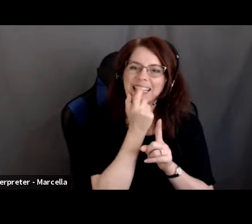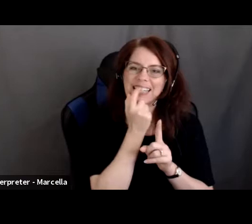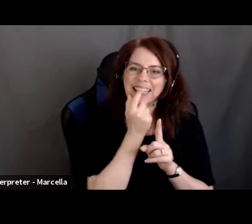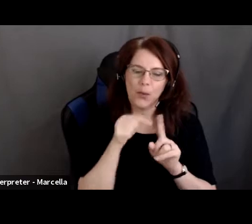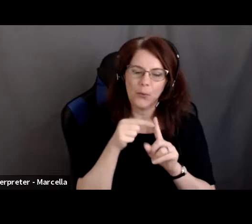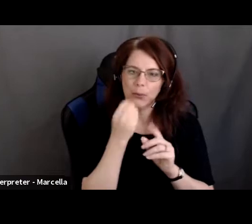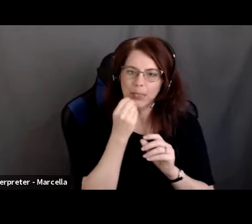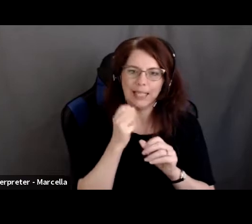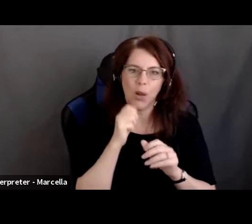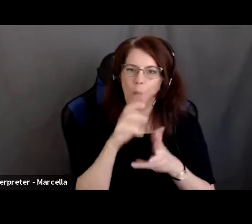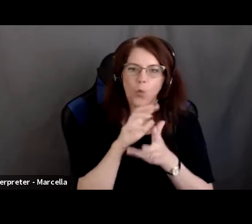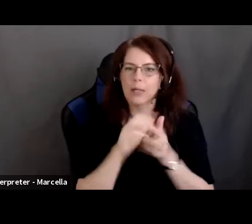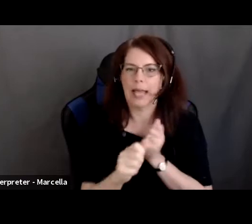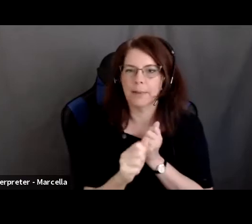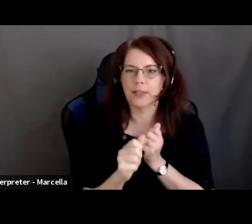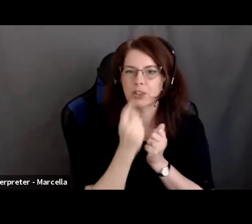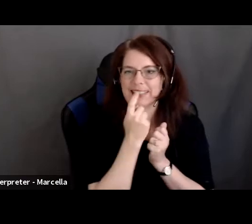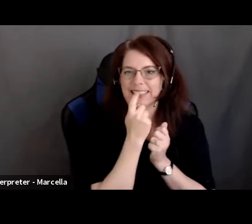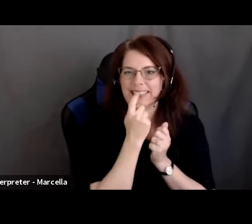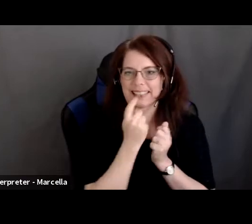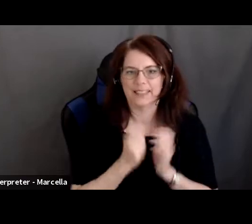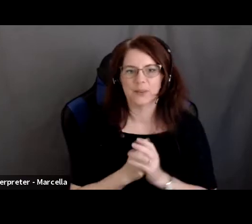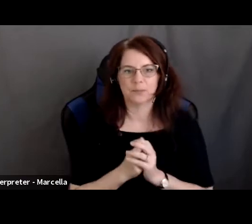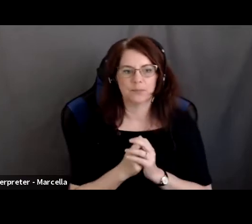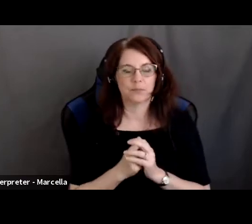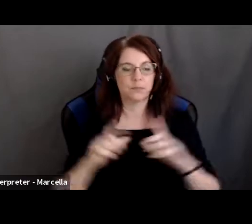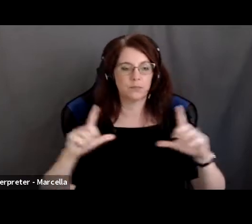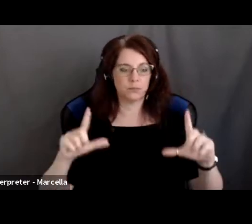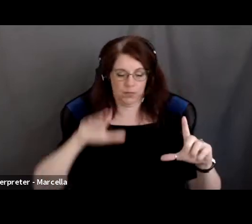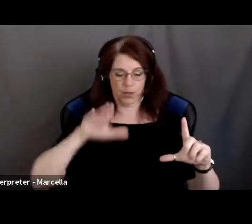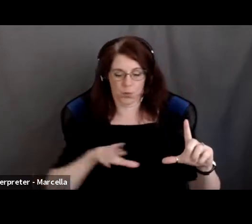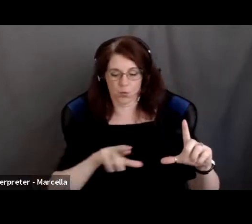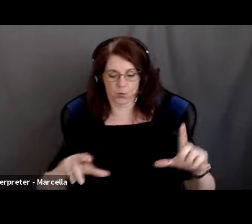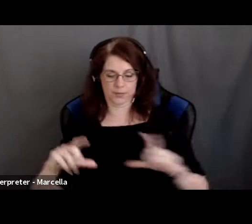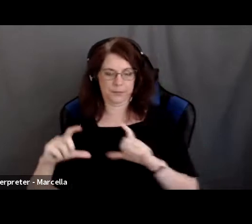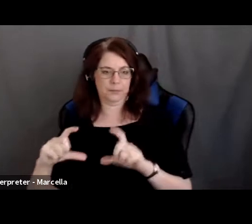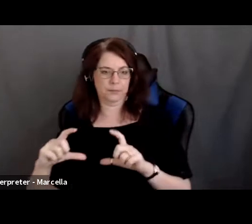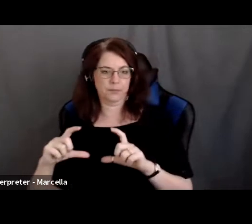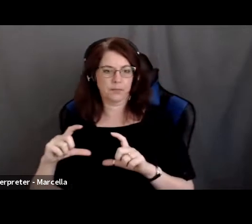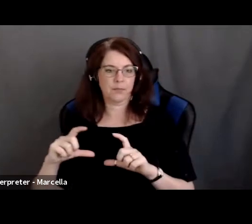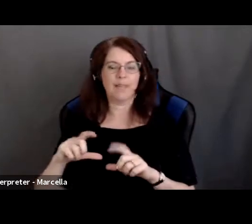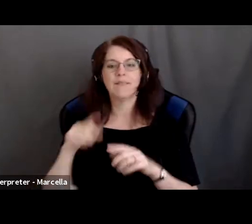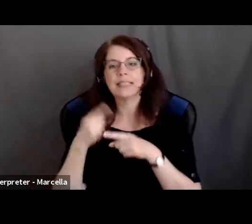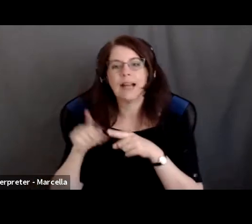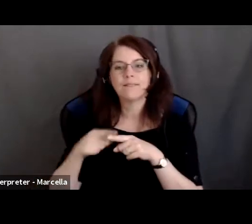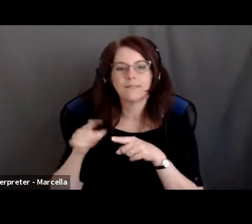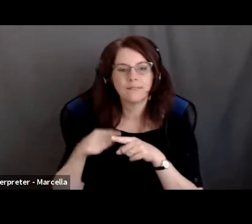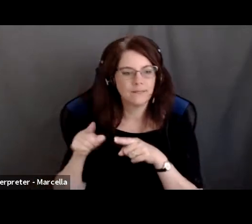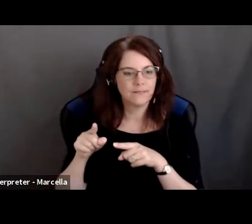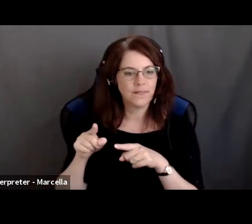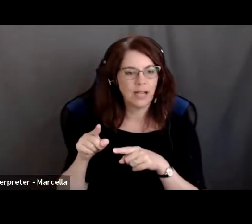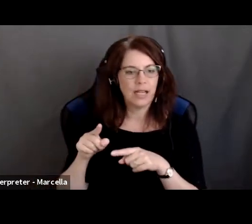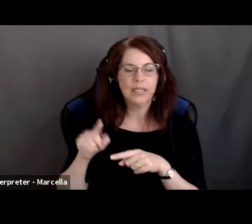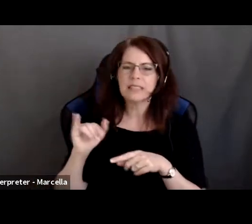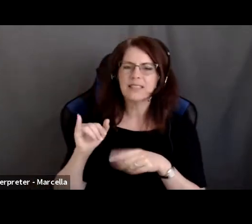eating, it won't do any damage. In the lower right-hand corner, we have an accessible knife. So it's like a